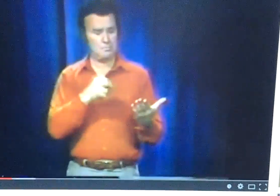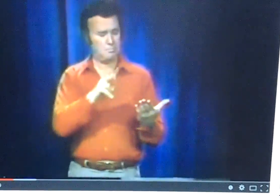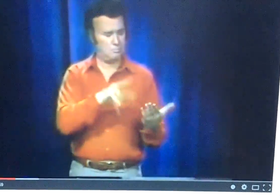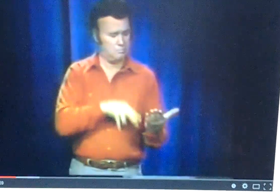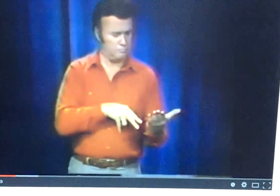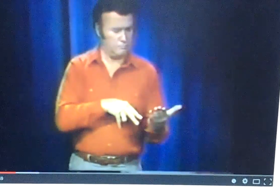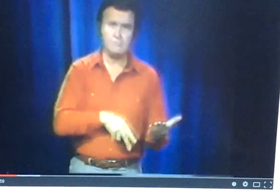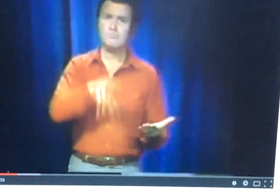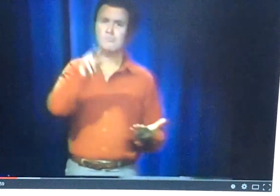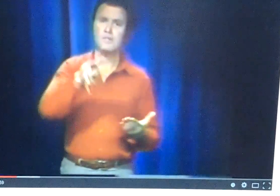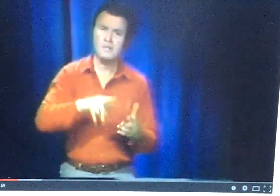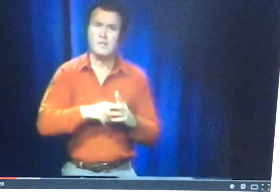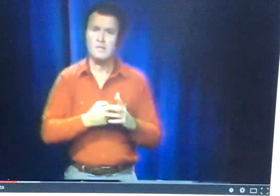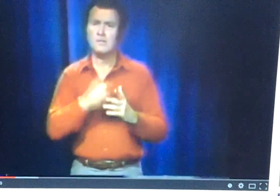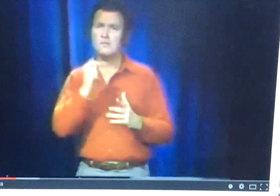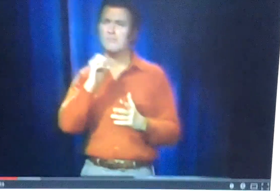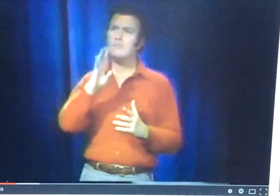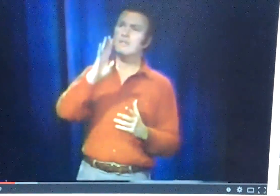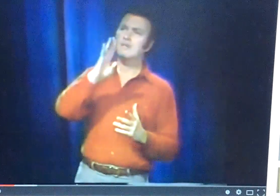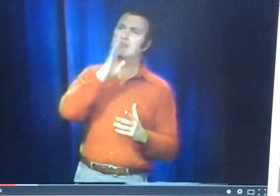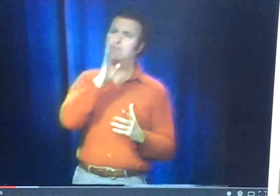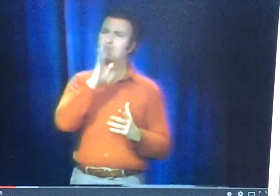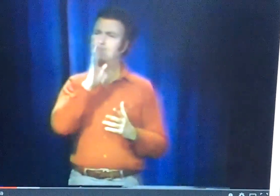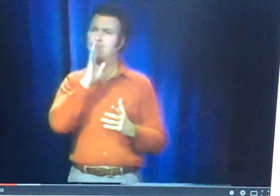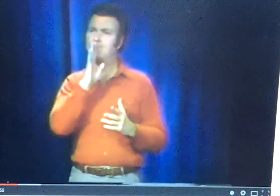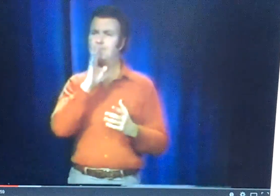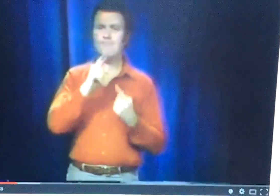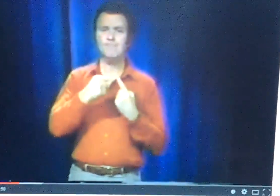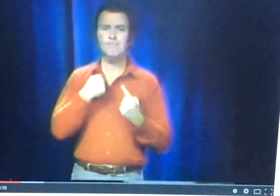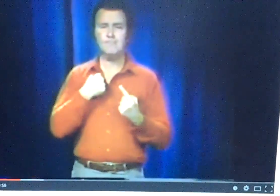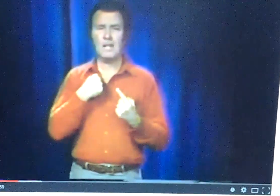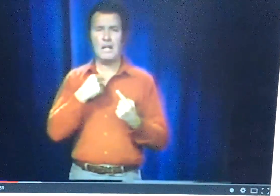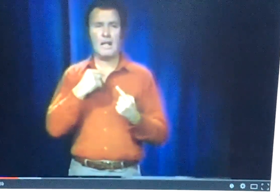my application, and he looked it over. He started speaking.